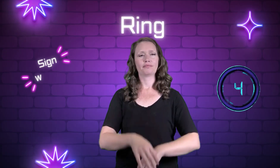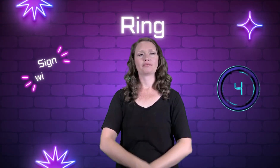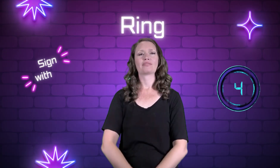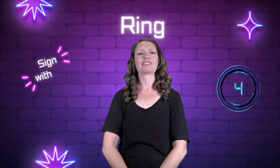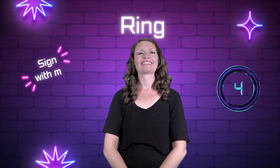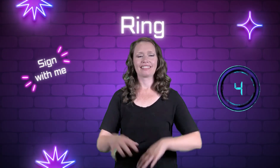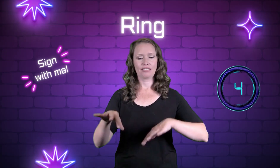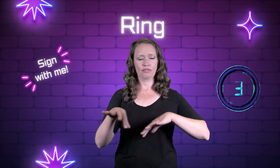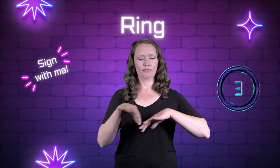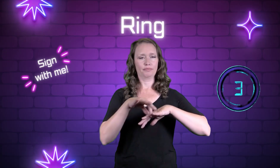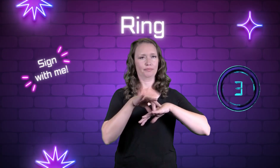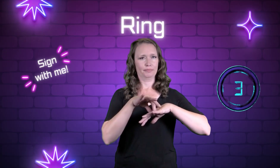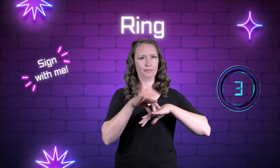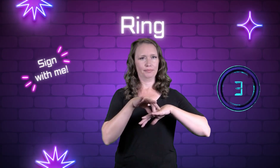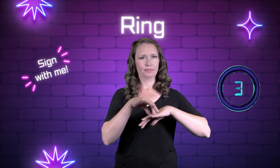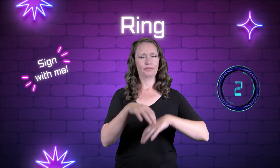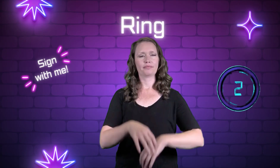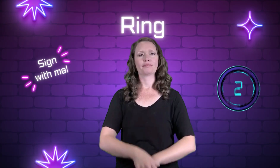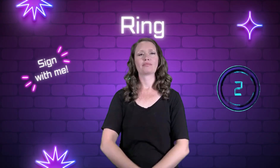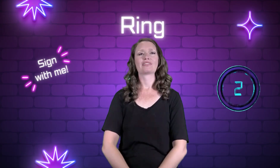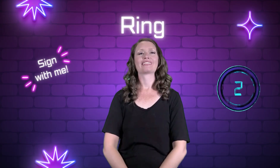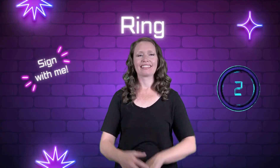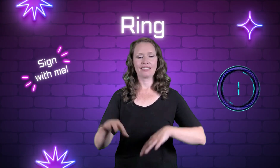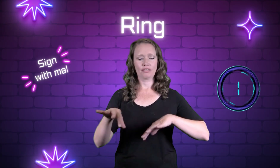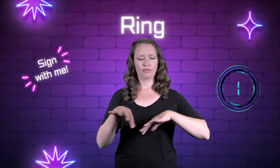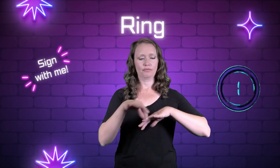Sign with me, sign, ring.